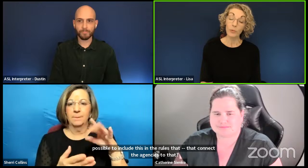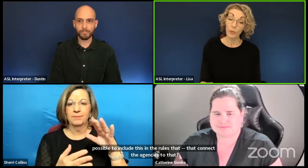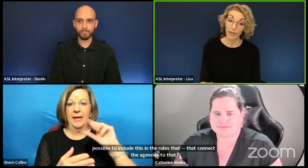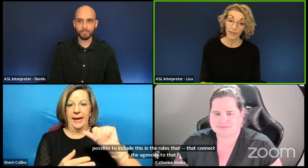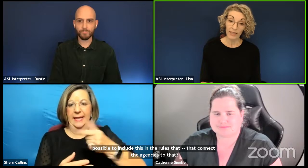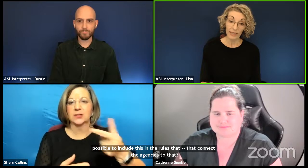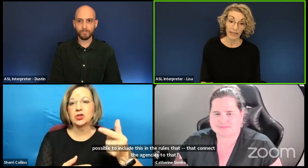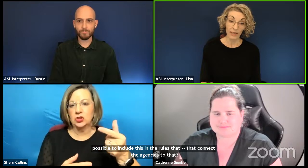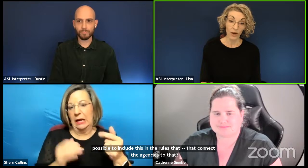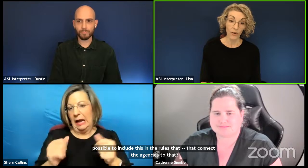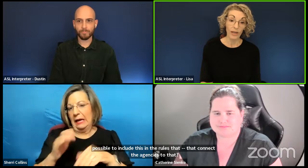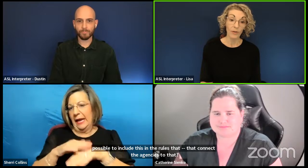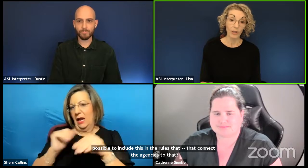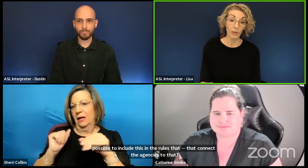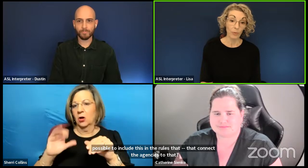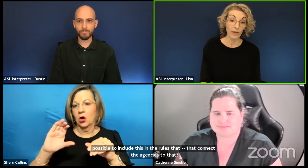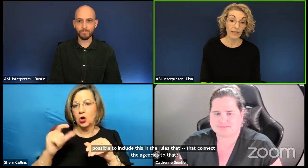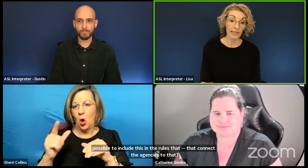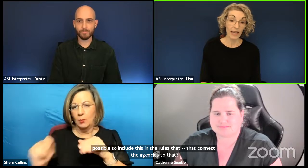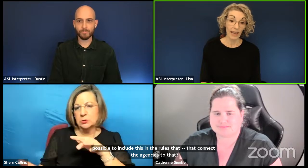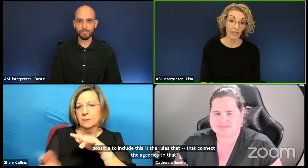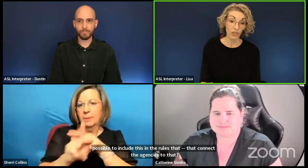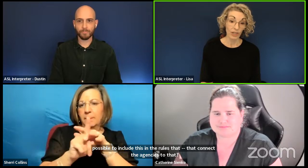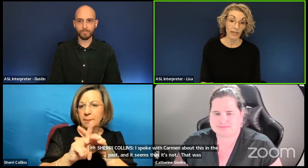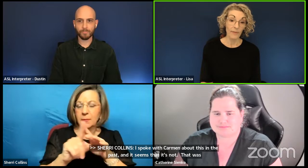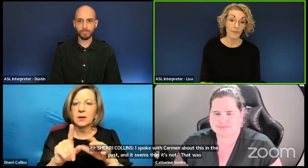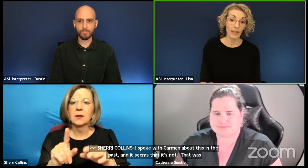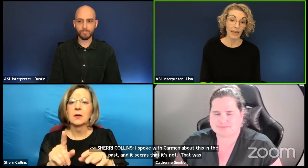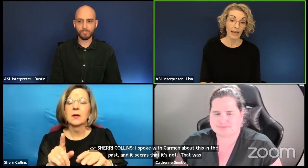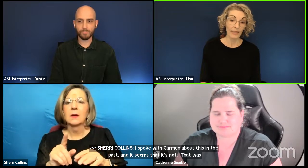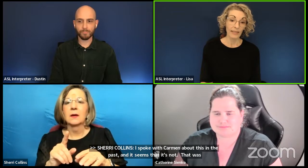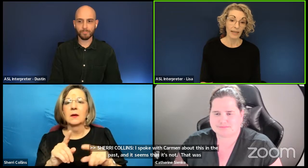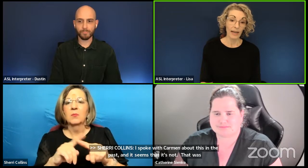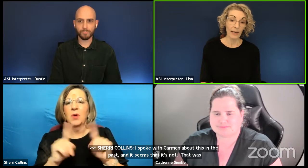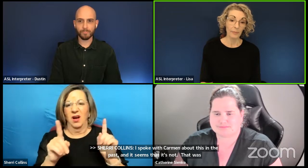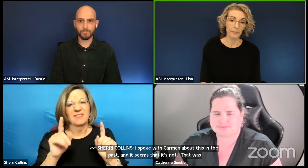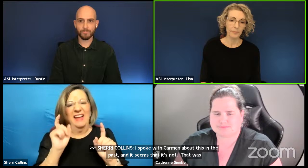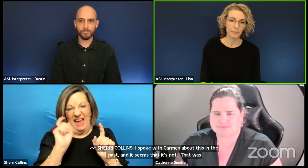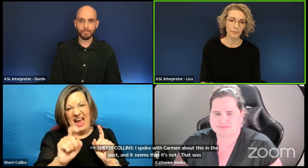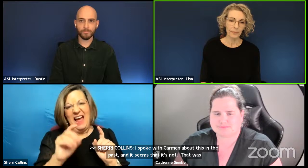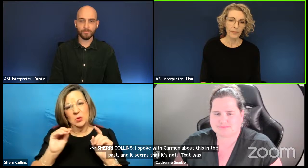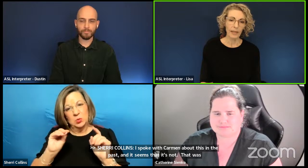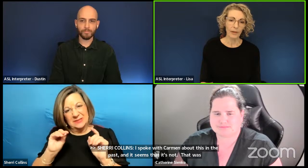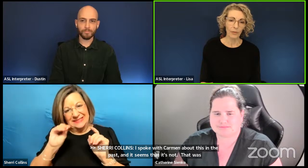That was previously, though, with the previous AAG. And